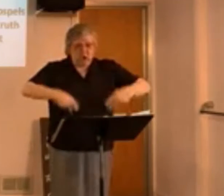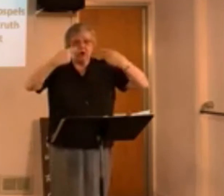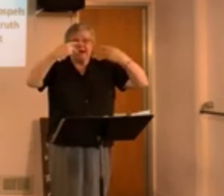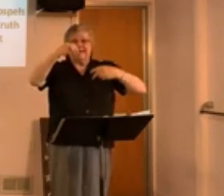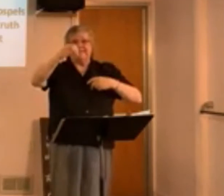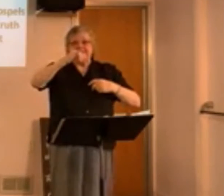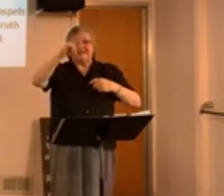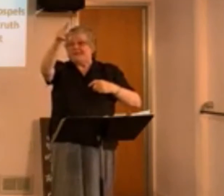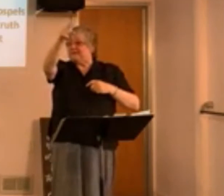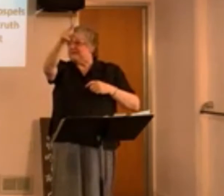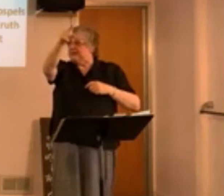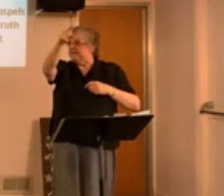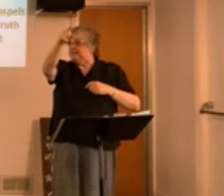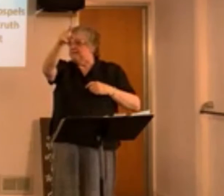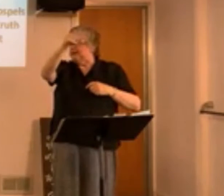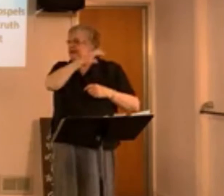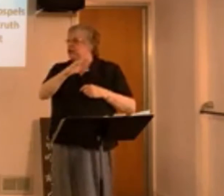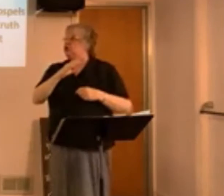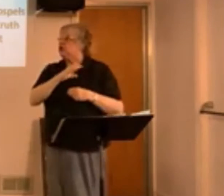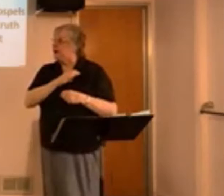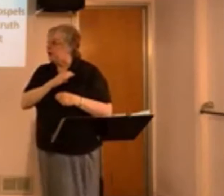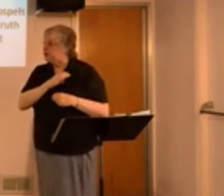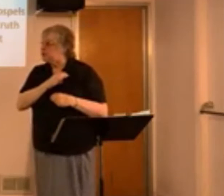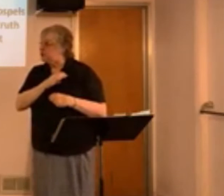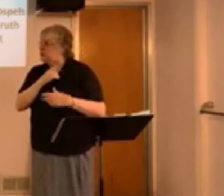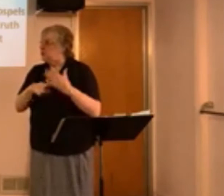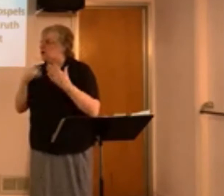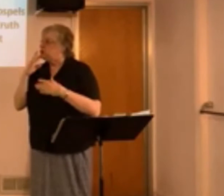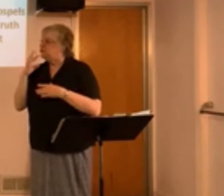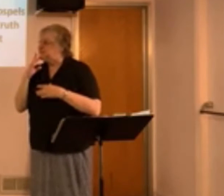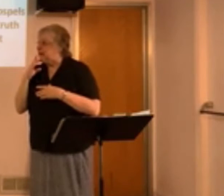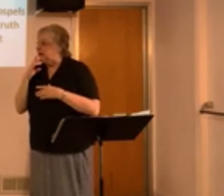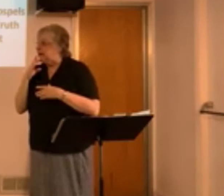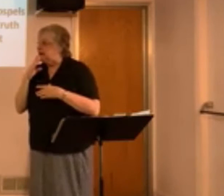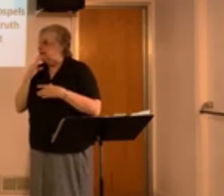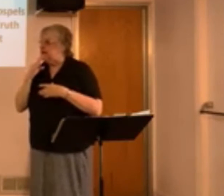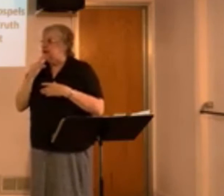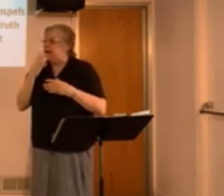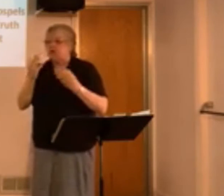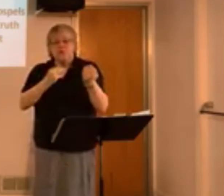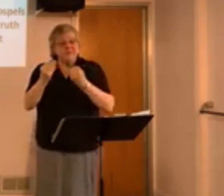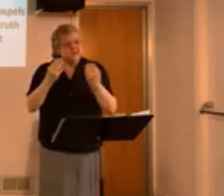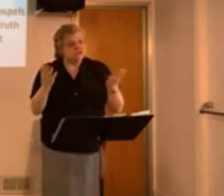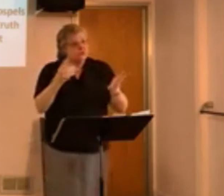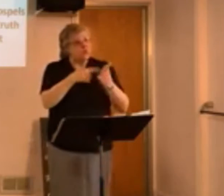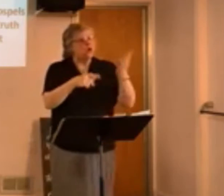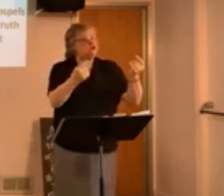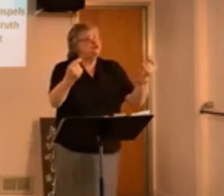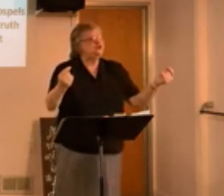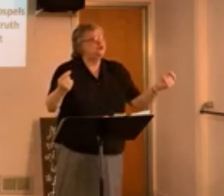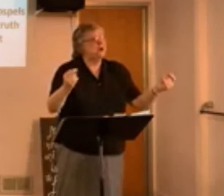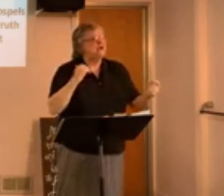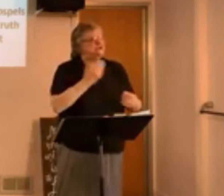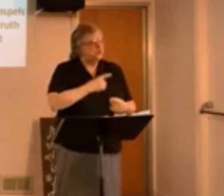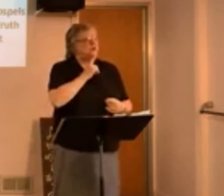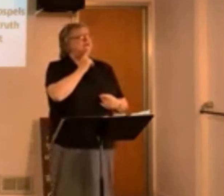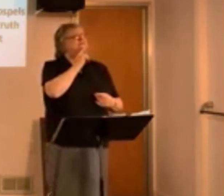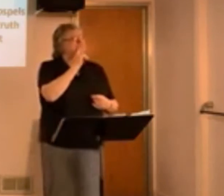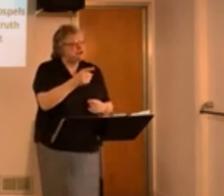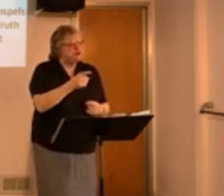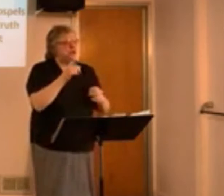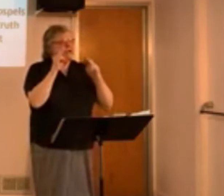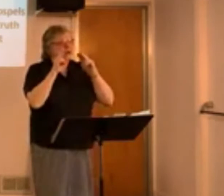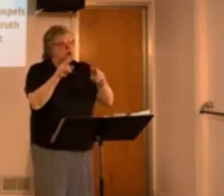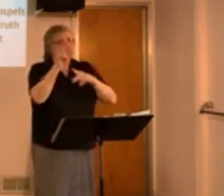in your character, in your word, in your ministry. And so with that, right, we certainly can look